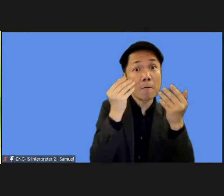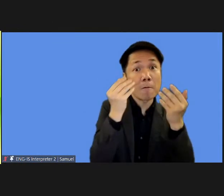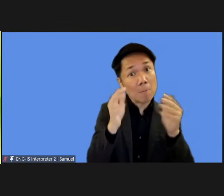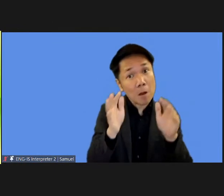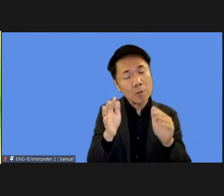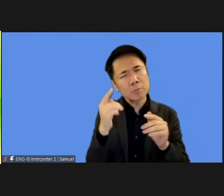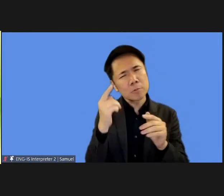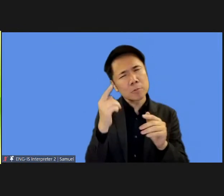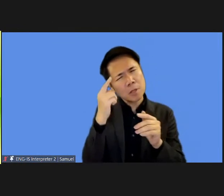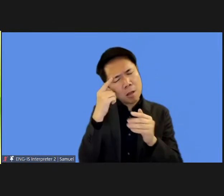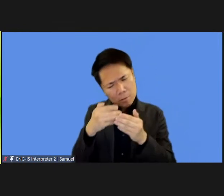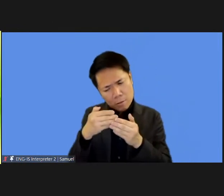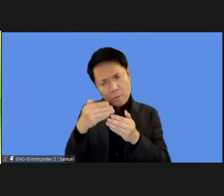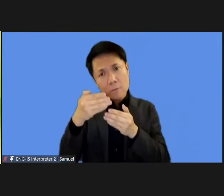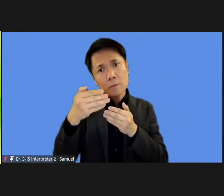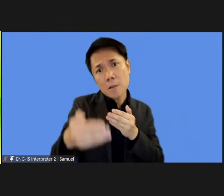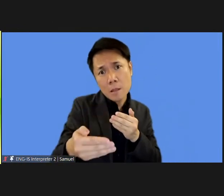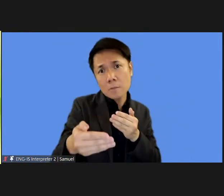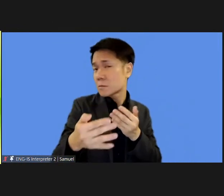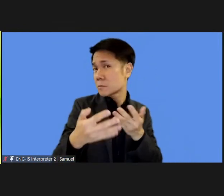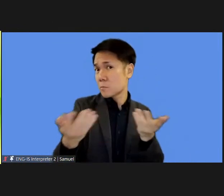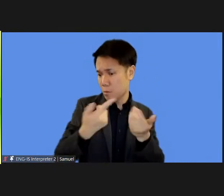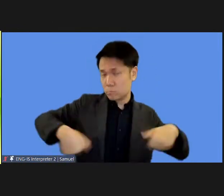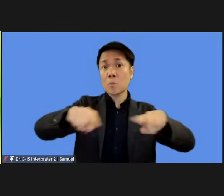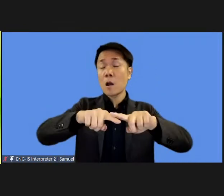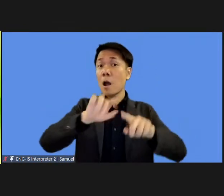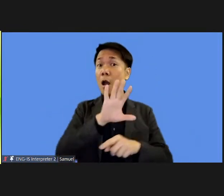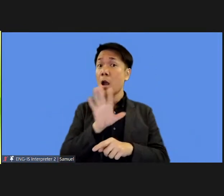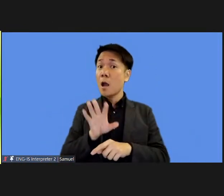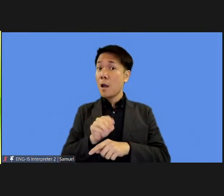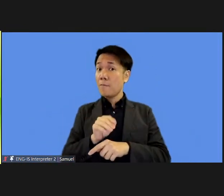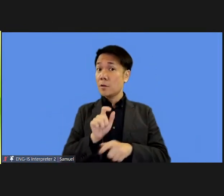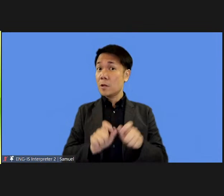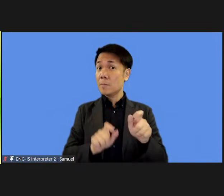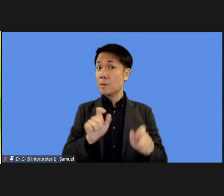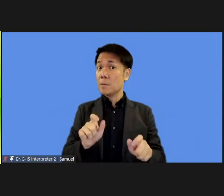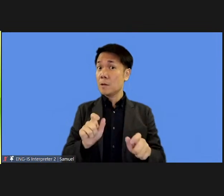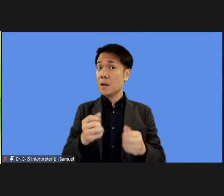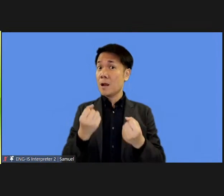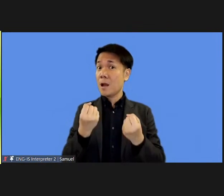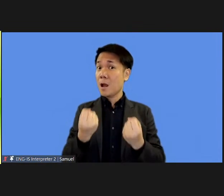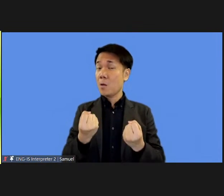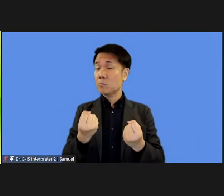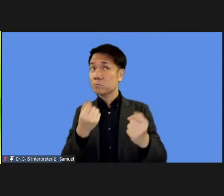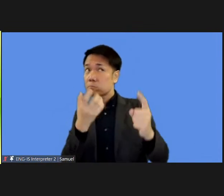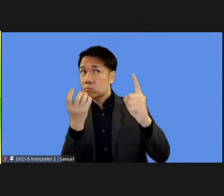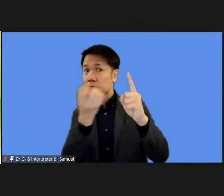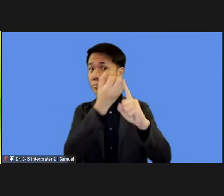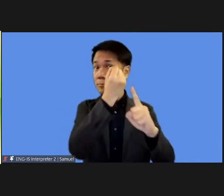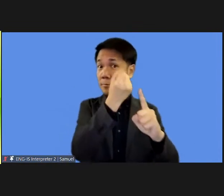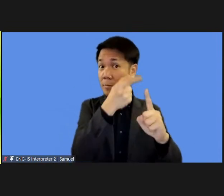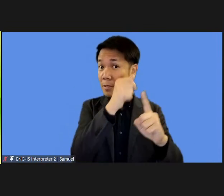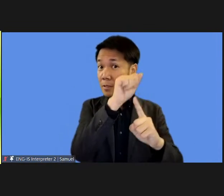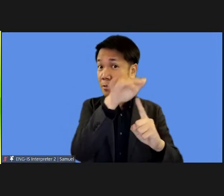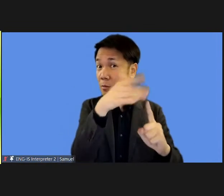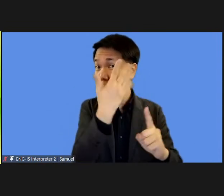as Africans to get to a better implementation of the goals that we are targeting. Thank you.